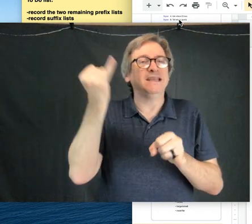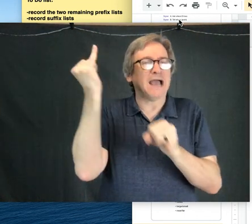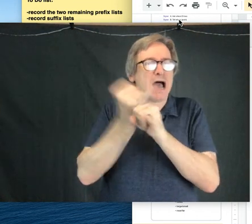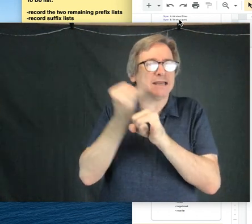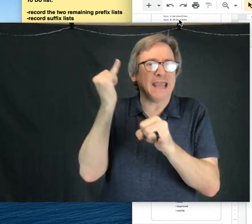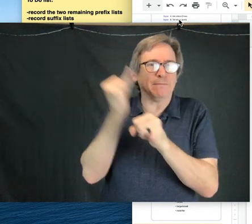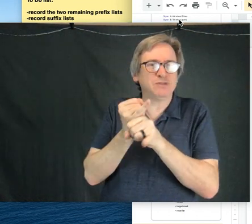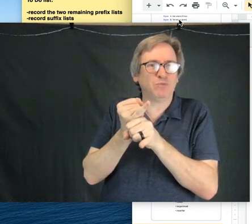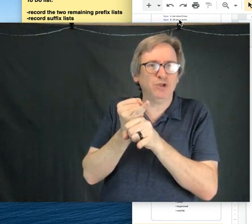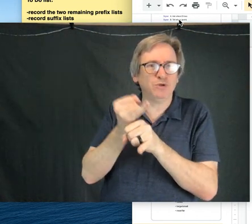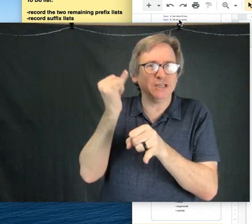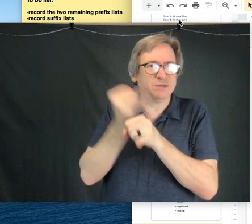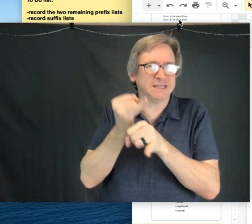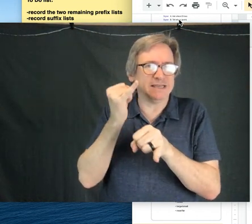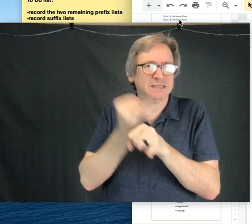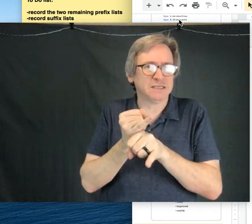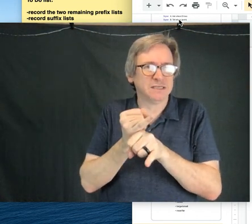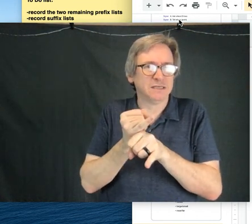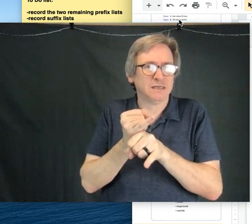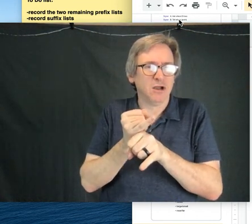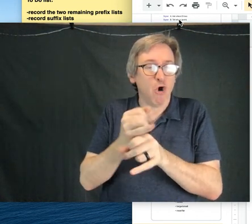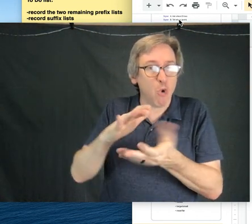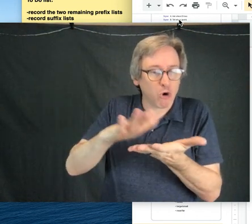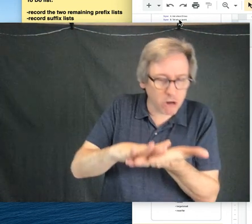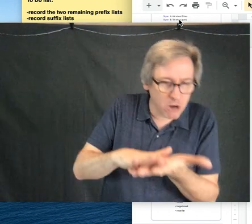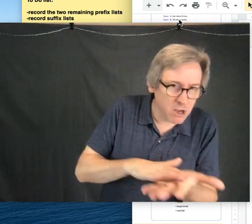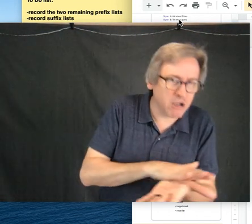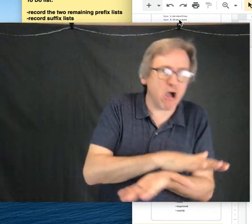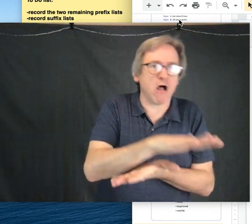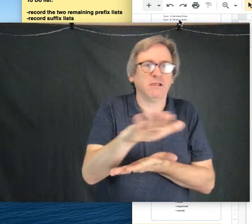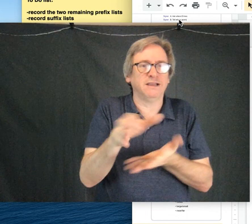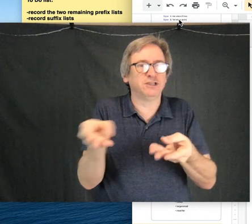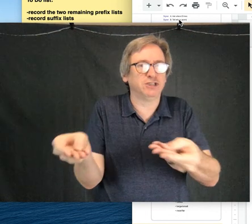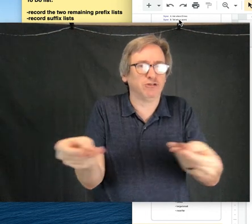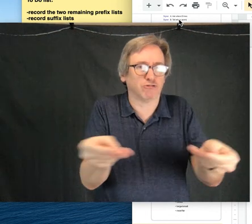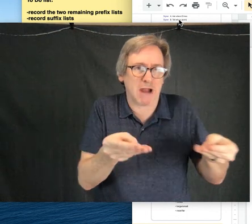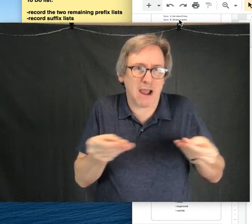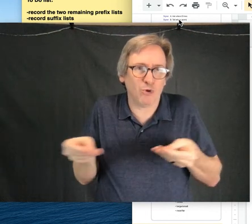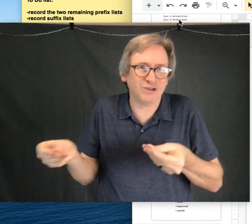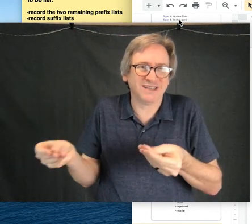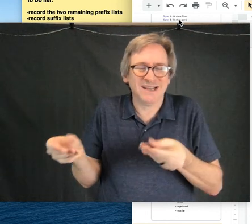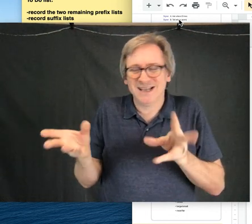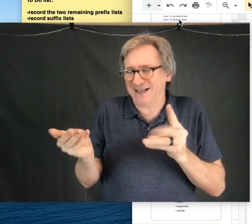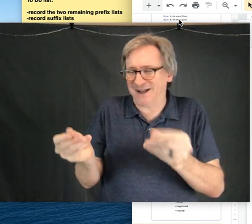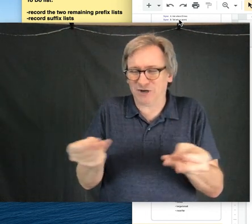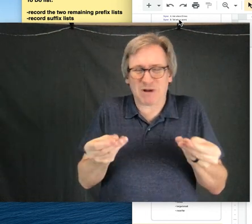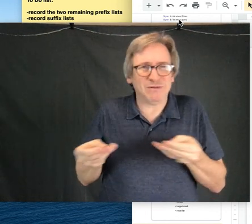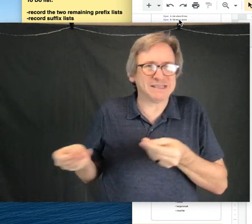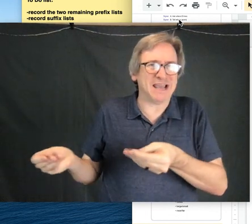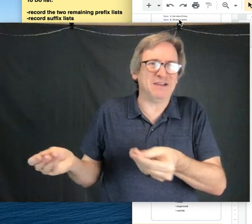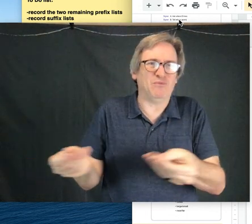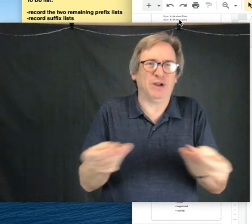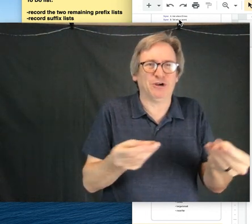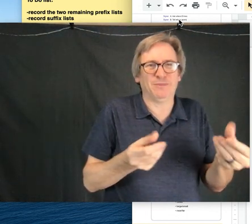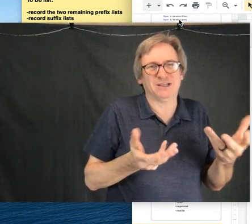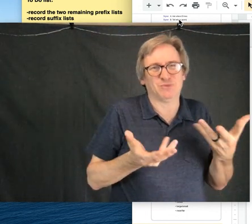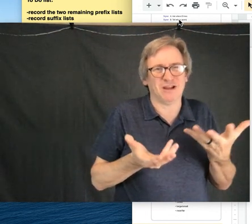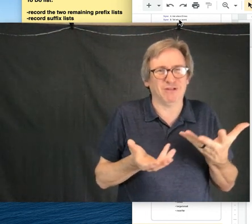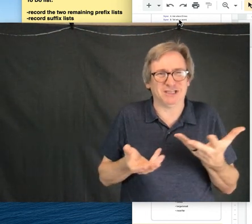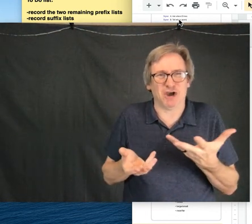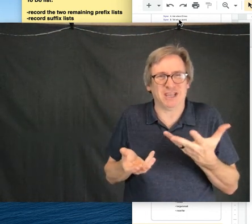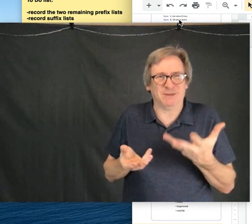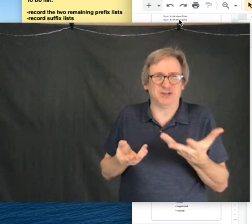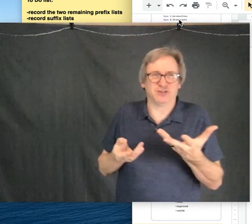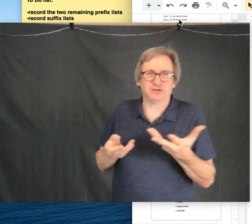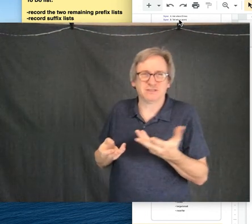Or on campus, we'll usually use this, or college ground. Ground is kind of weird because we're